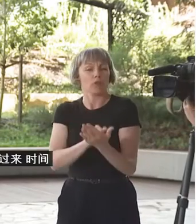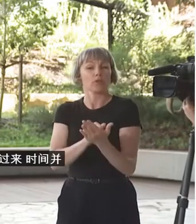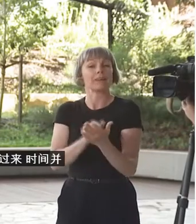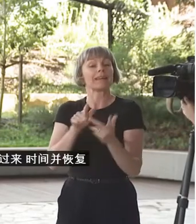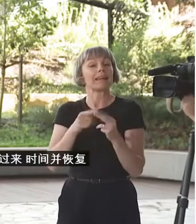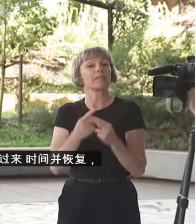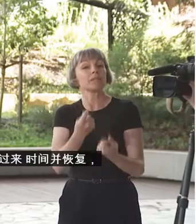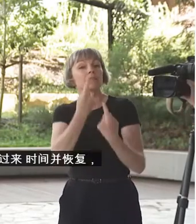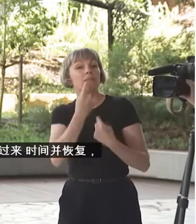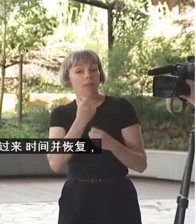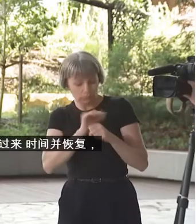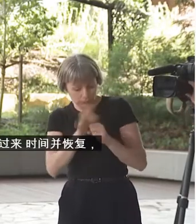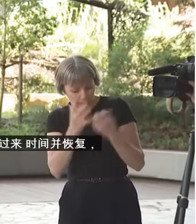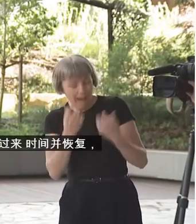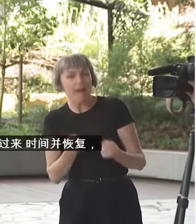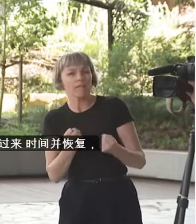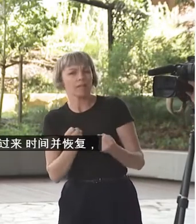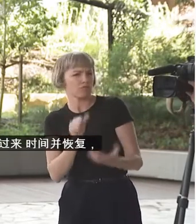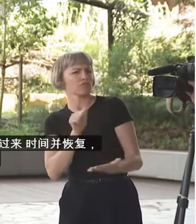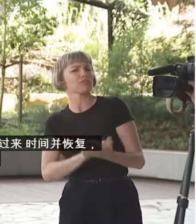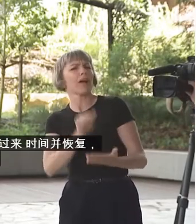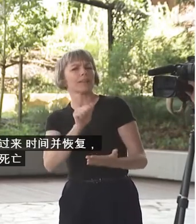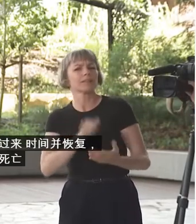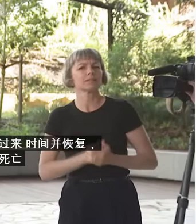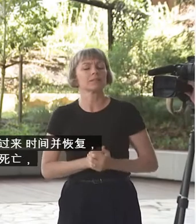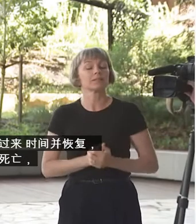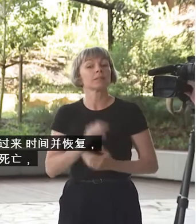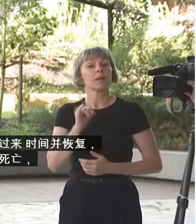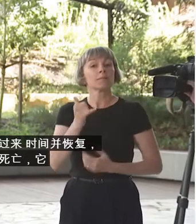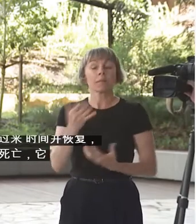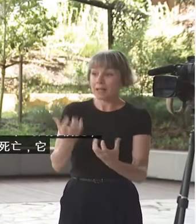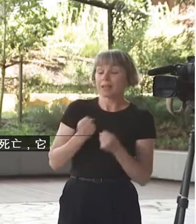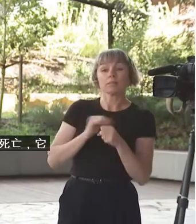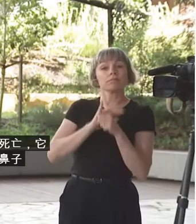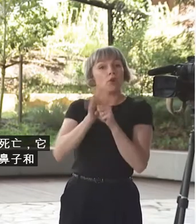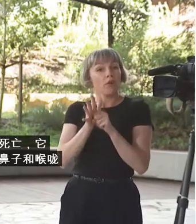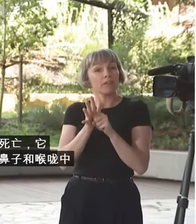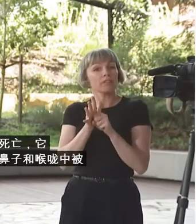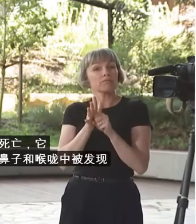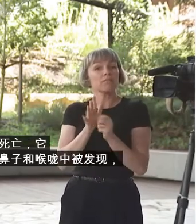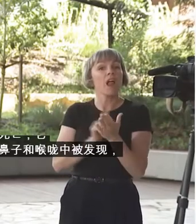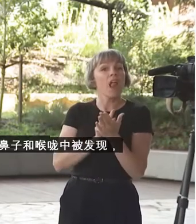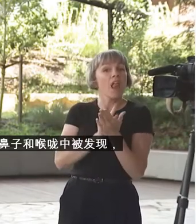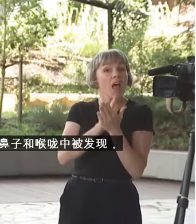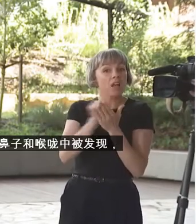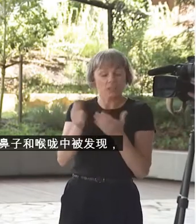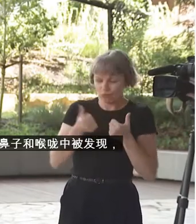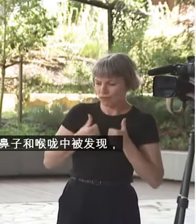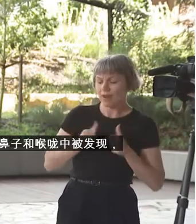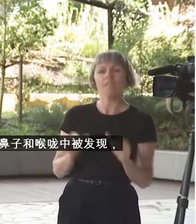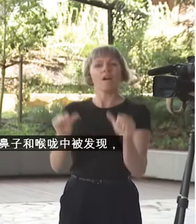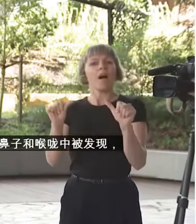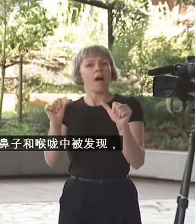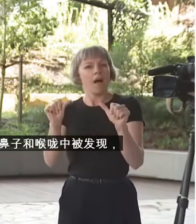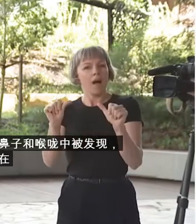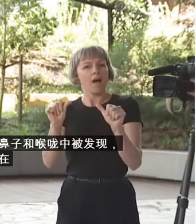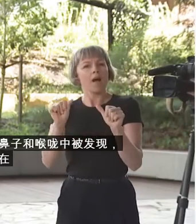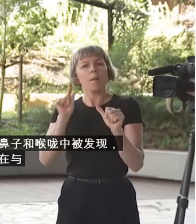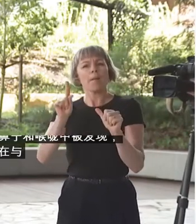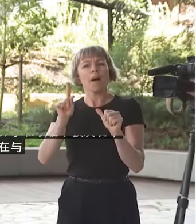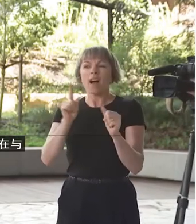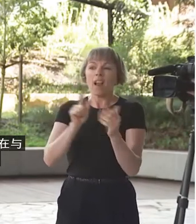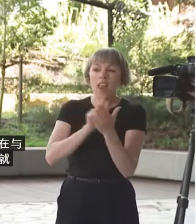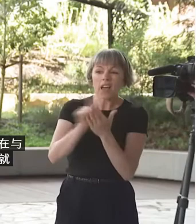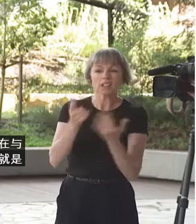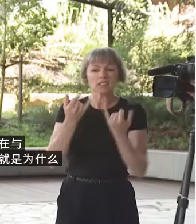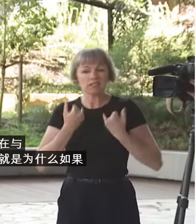and recovered, and then if you subsequently die, it still may be found in your nose and throat. So we are working